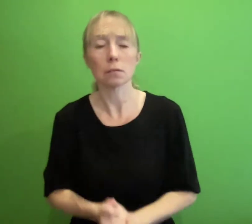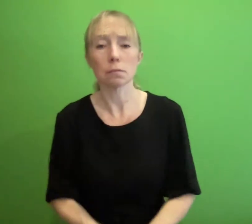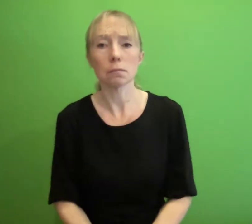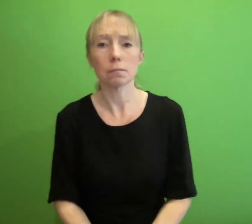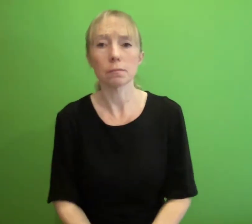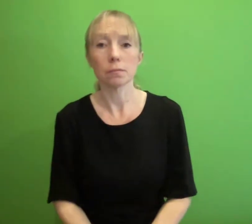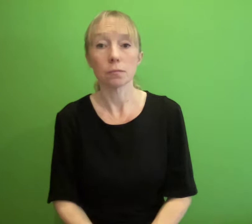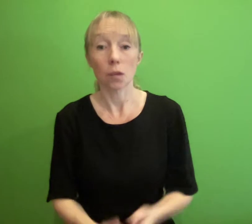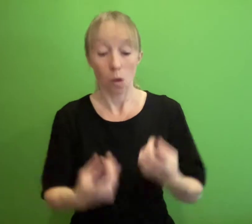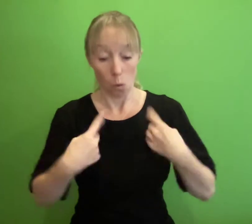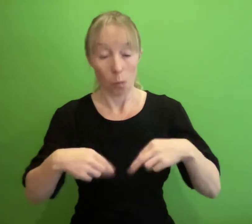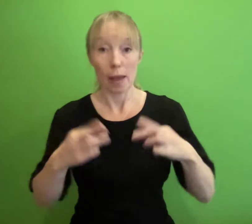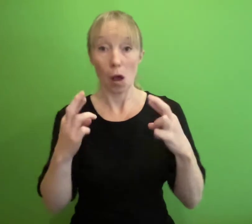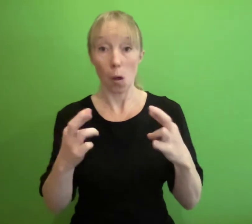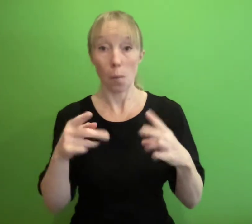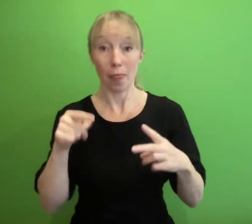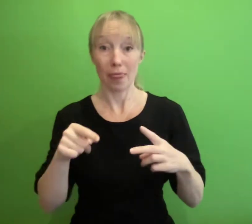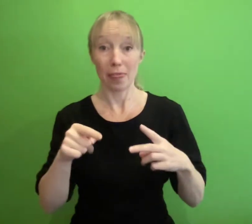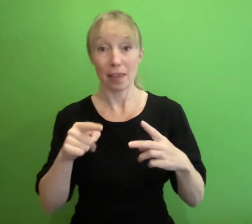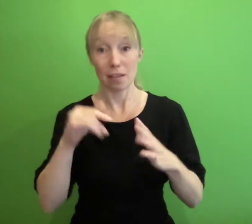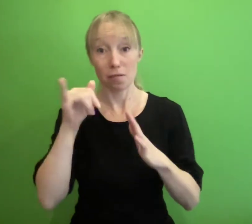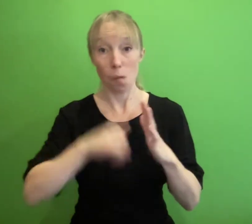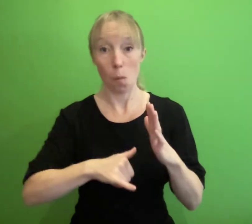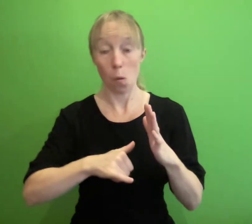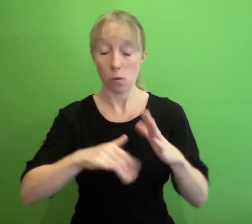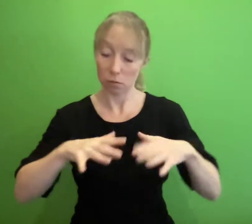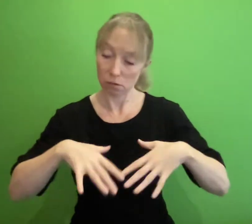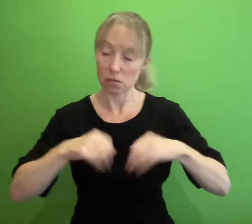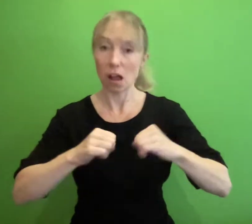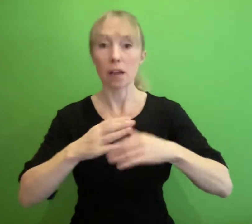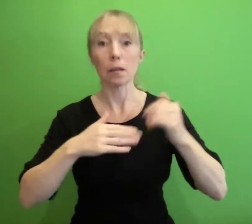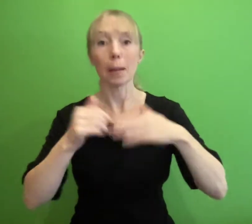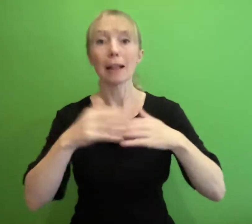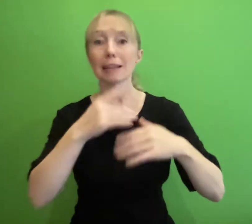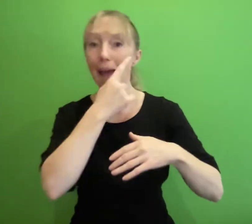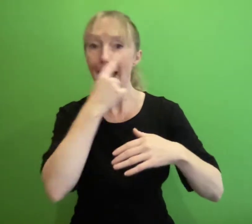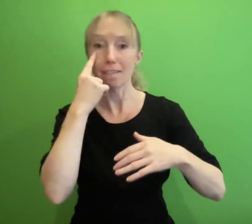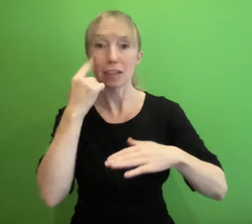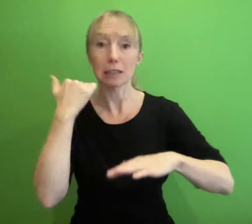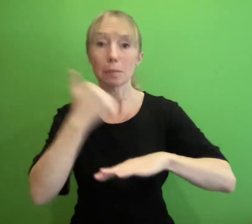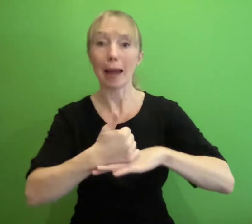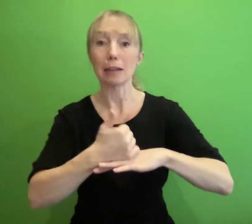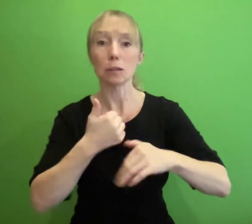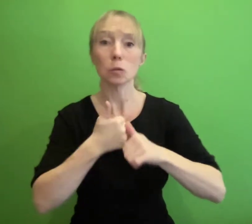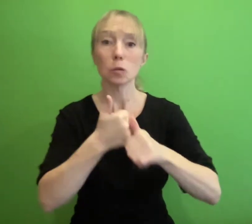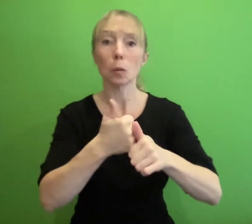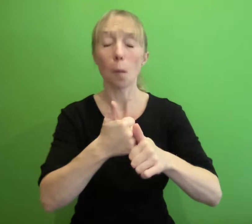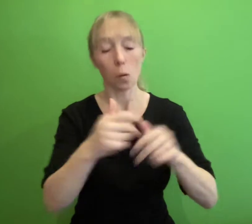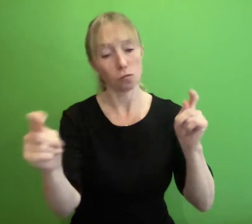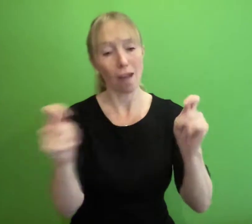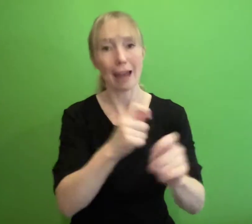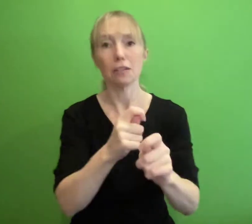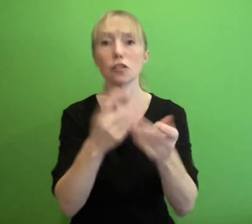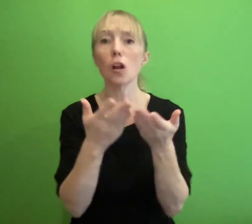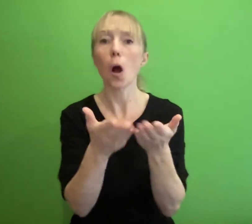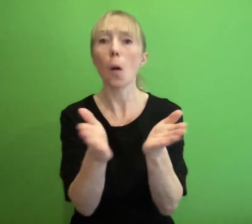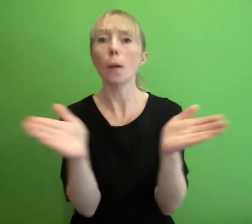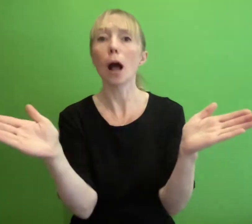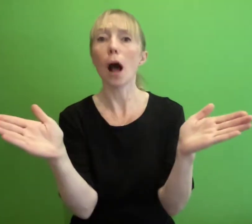hope that this report will start to build an evidence base to support change, opening up a wider conversation regarding access